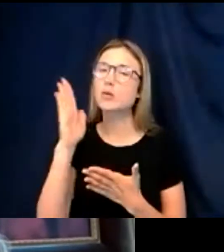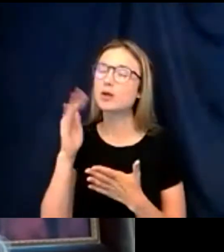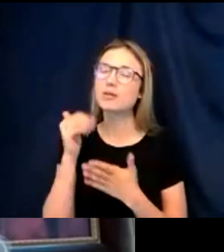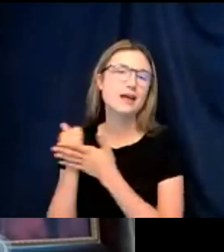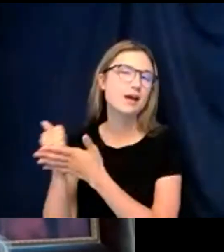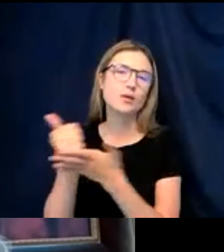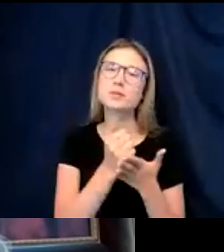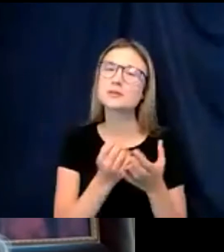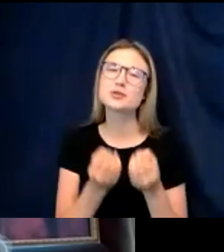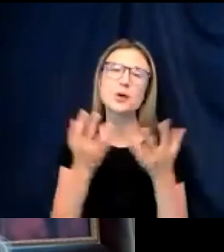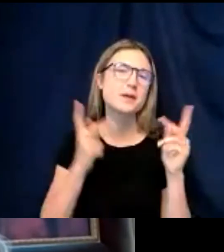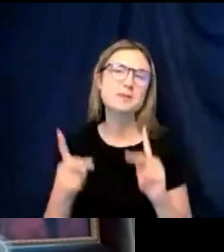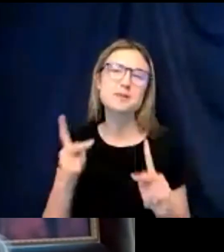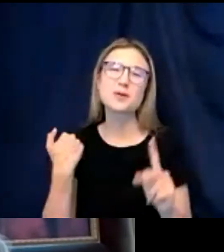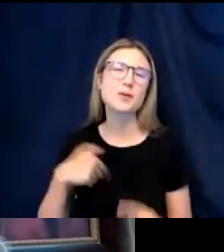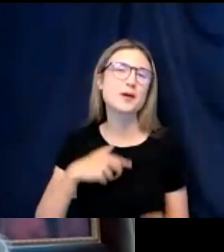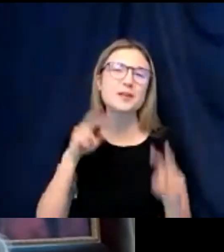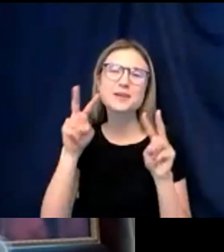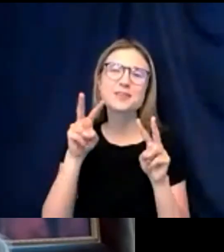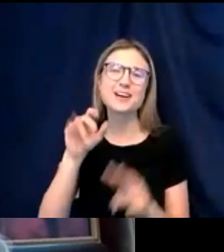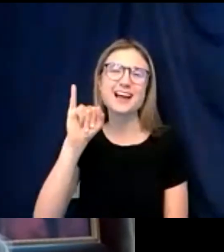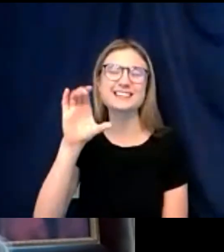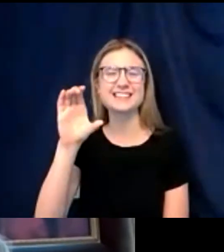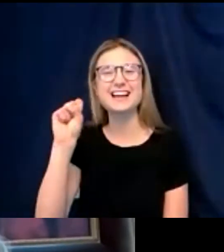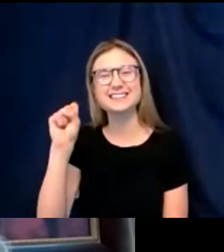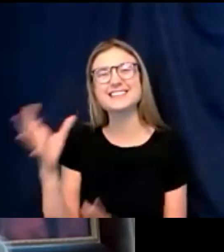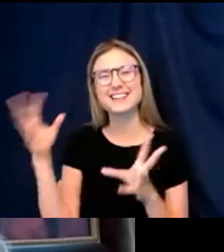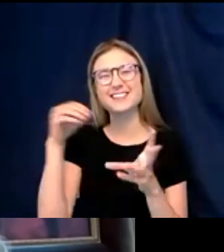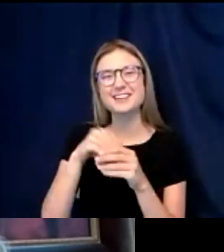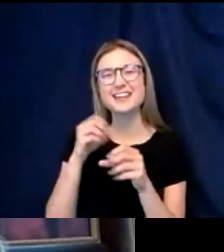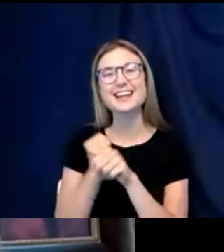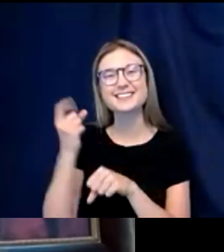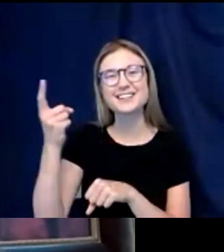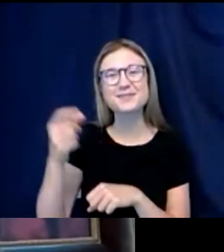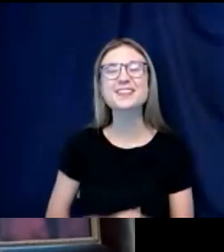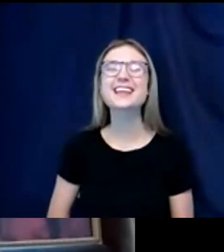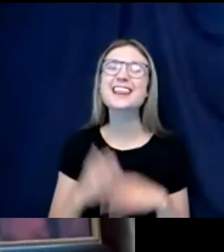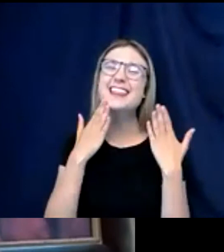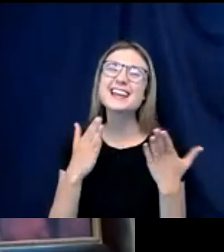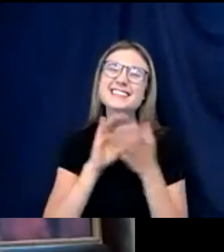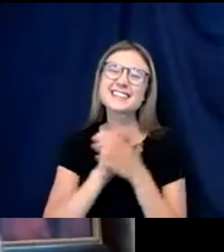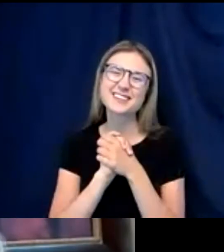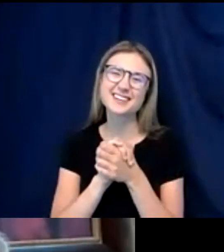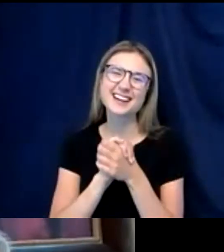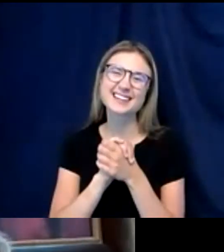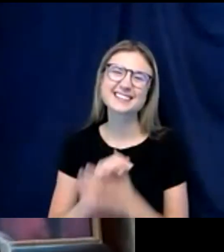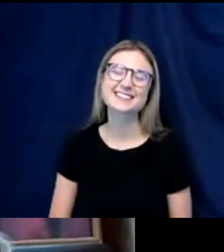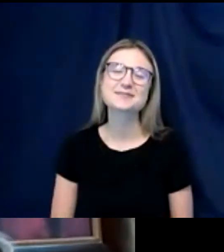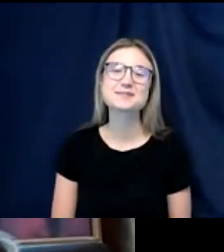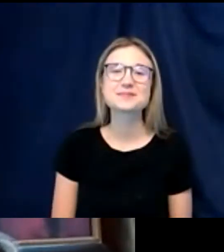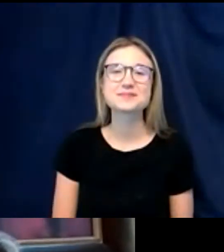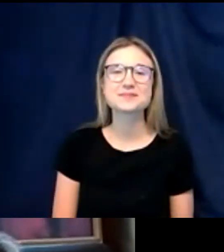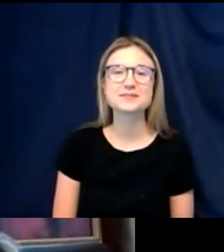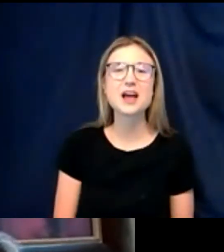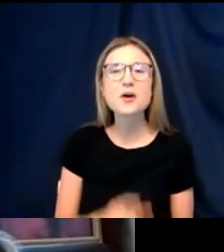and we're looking forward to the ICFs being included next year. So thanks and congrats. Oh, you're